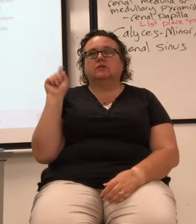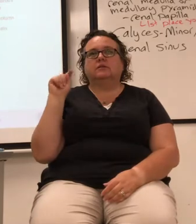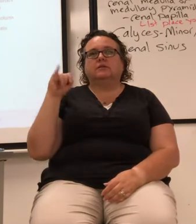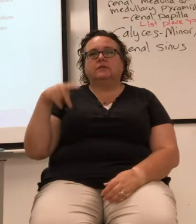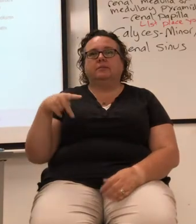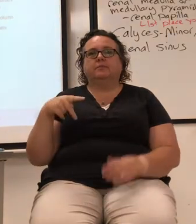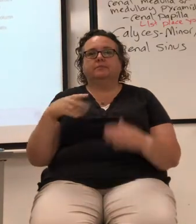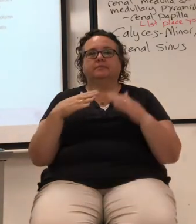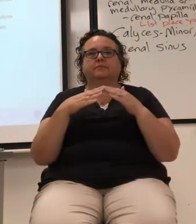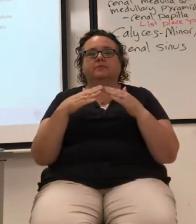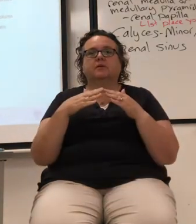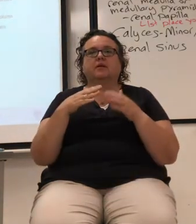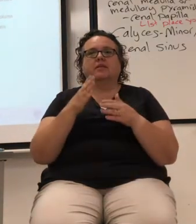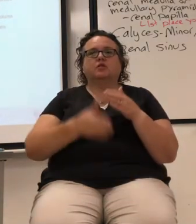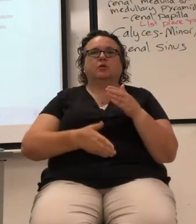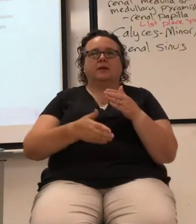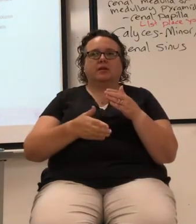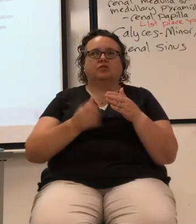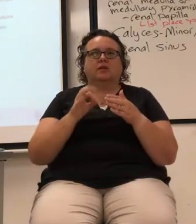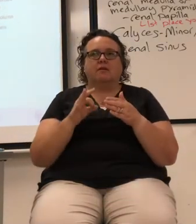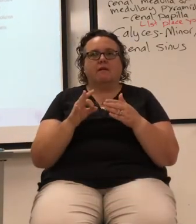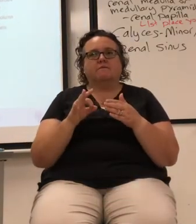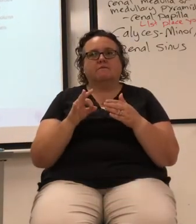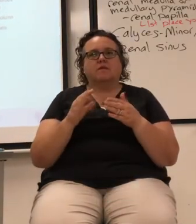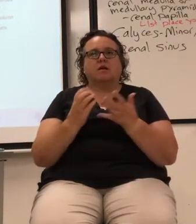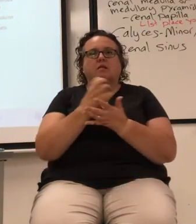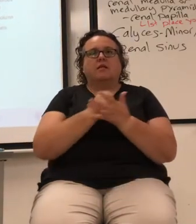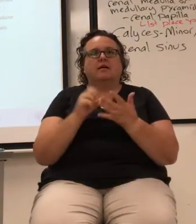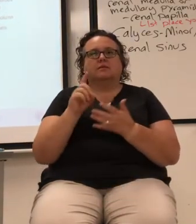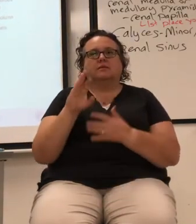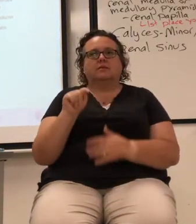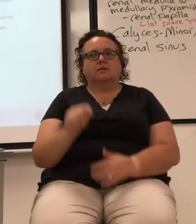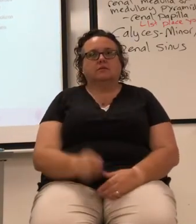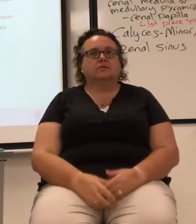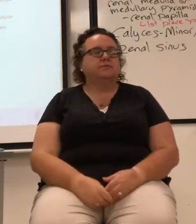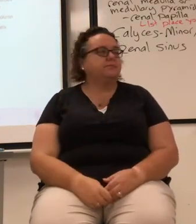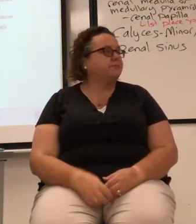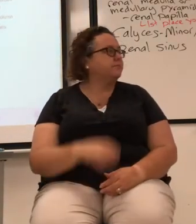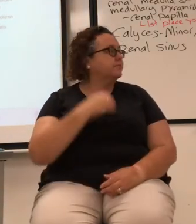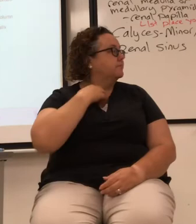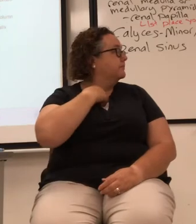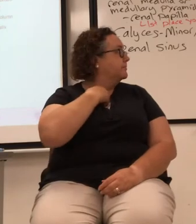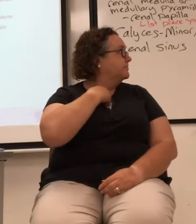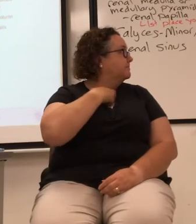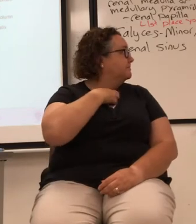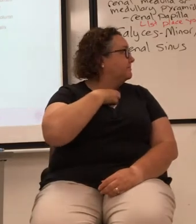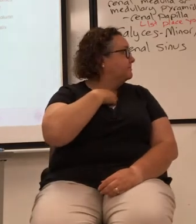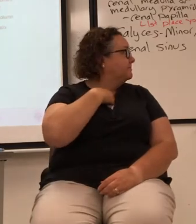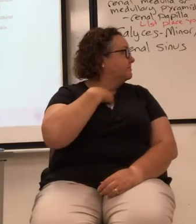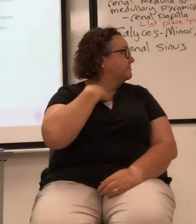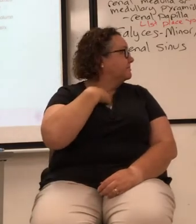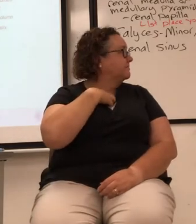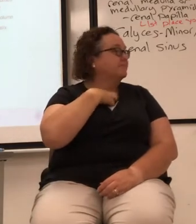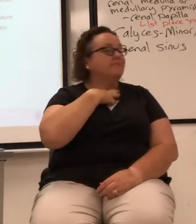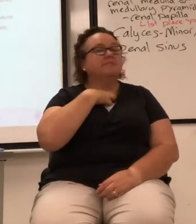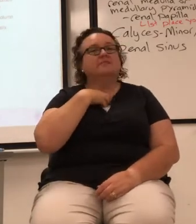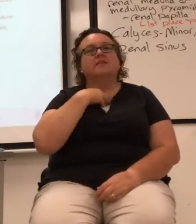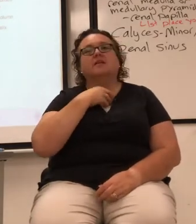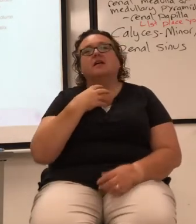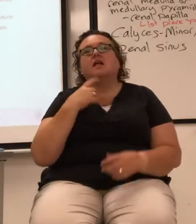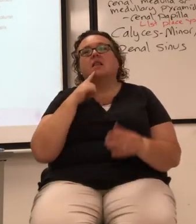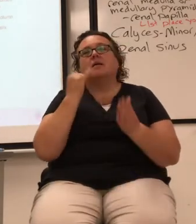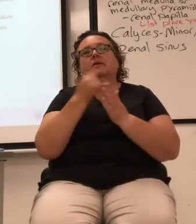the termination of the collecting duct there. Alright, let me draw my juxtamedullary